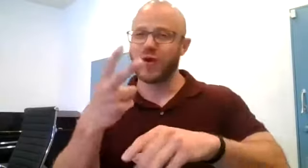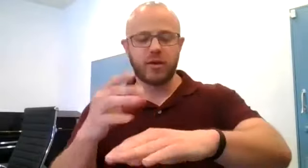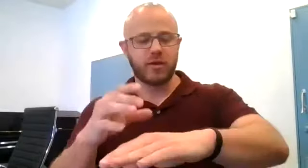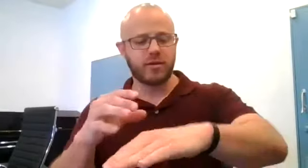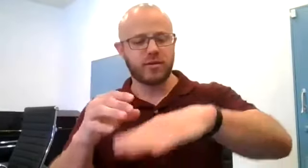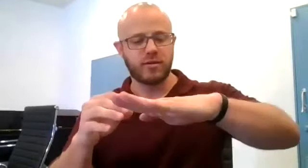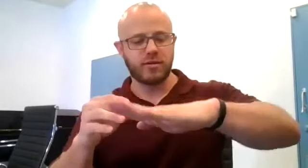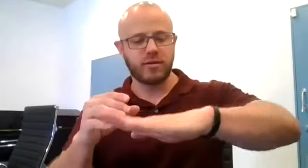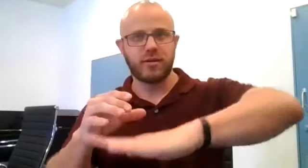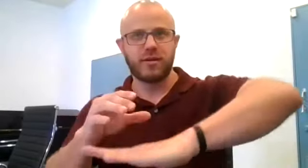Also seen.